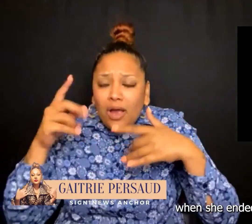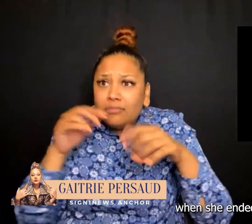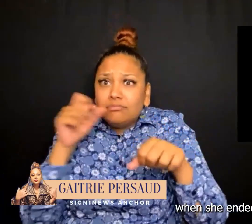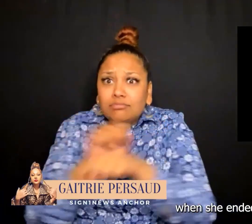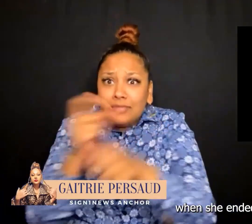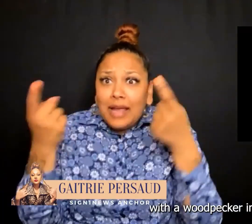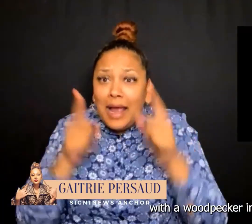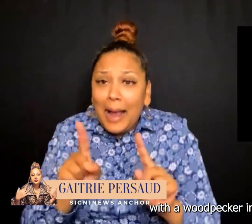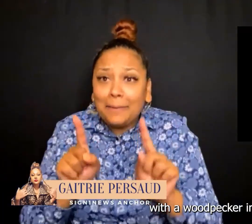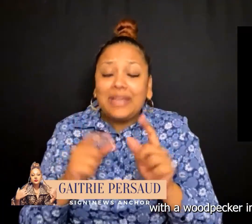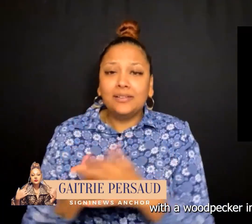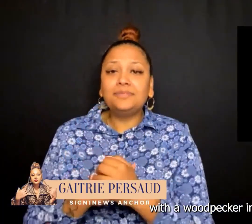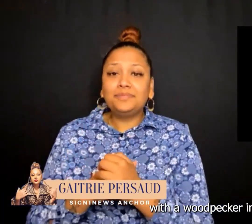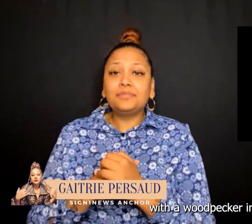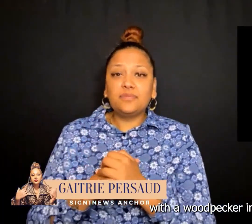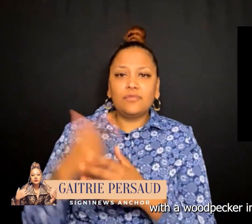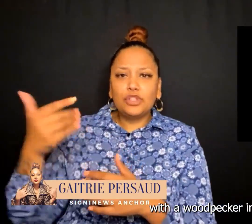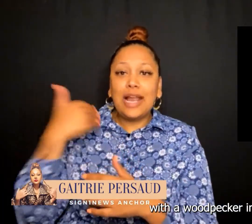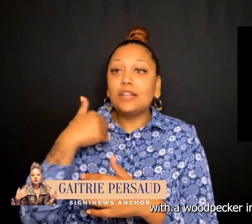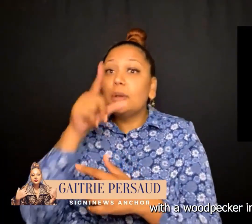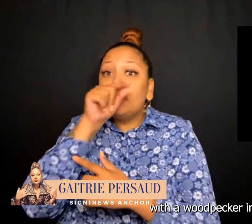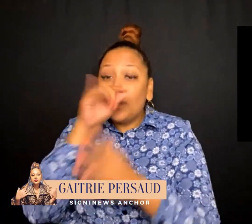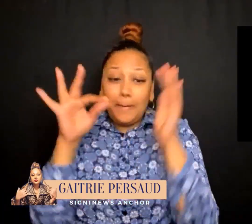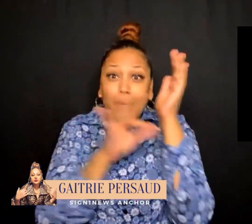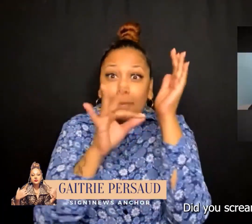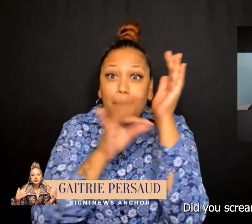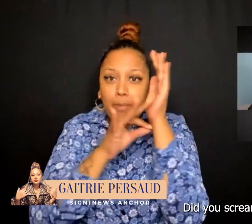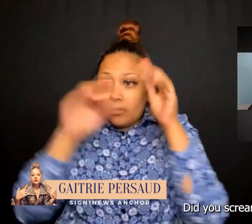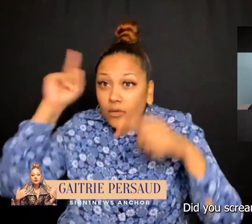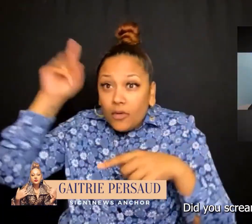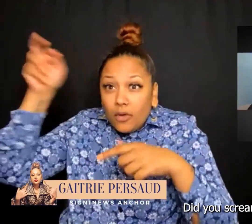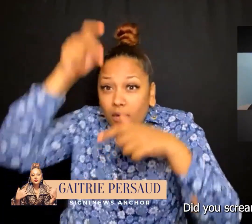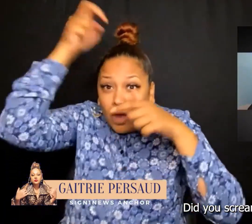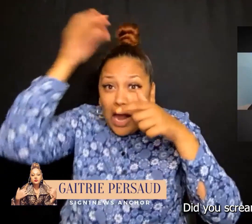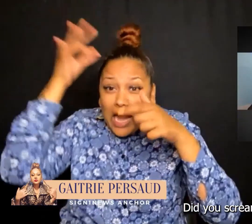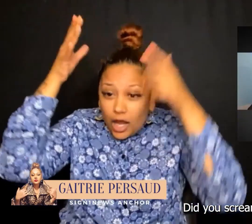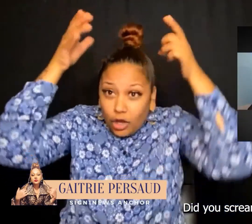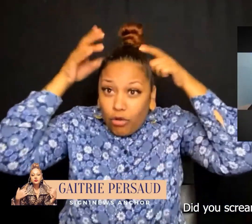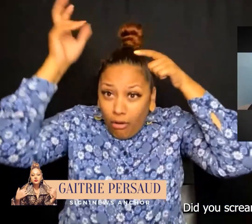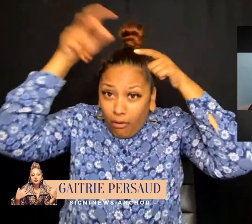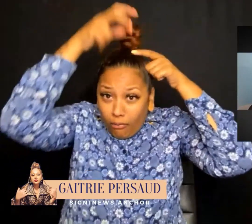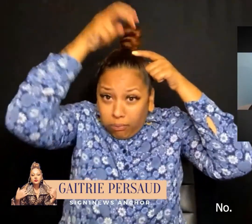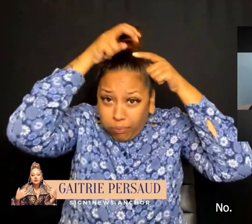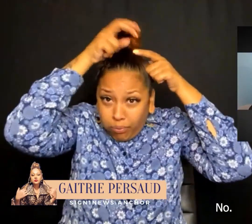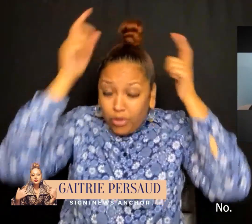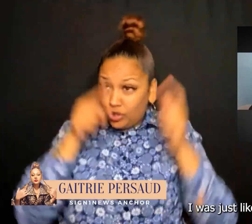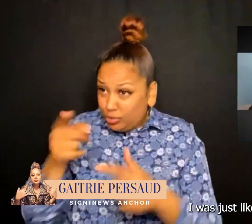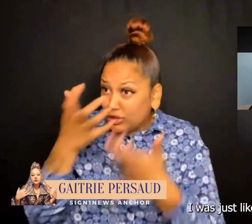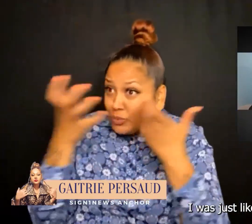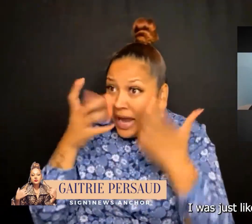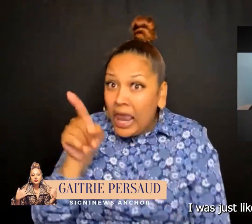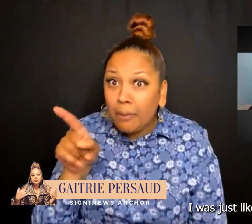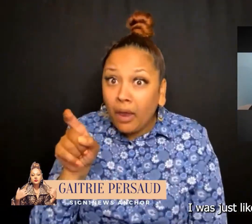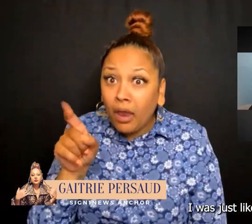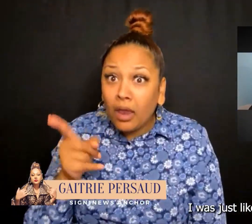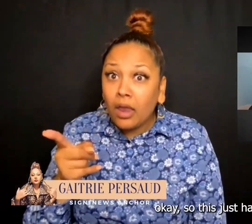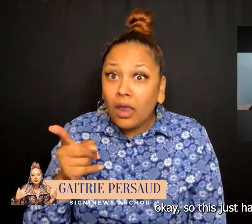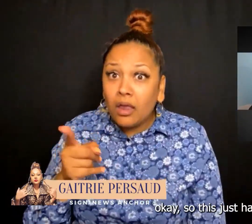when she ended up with a woodpecker in her hair. Did you scream? No, I was